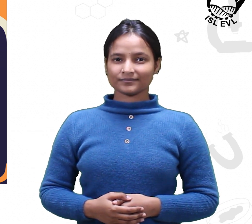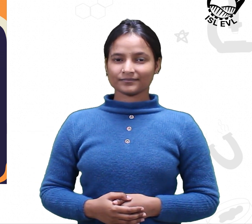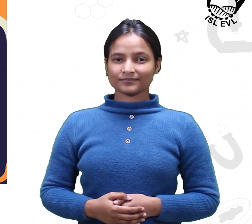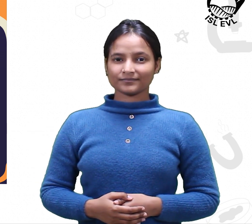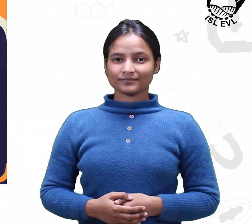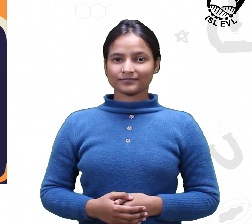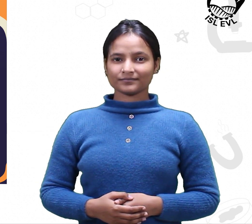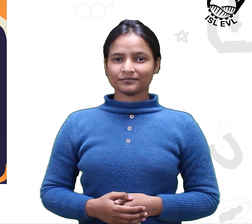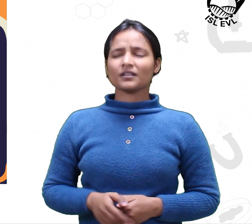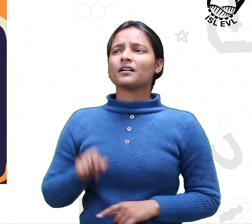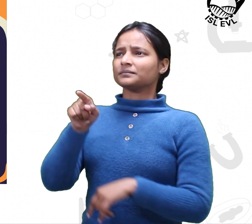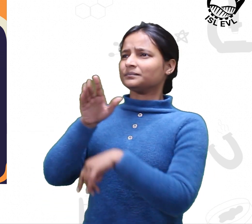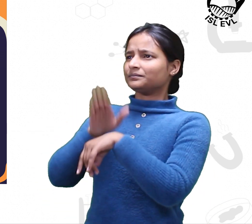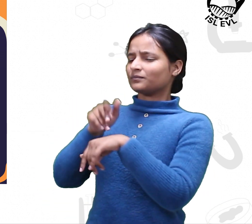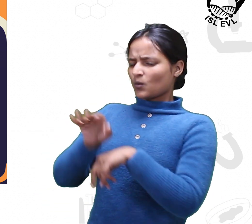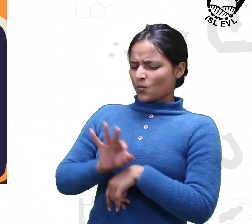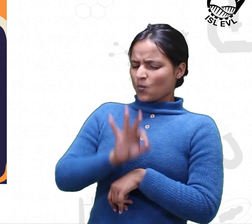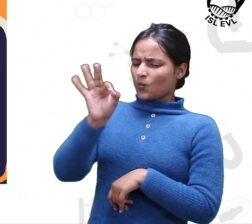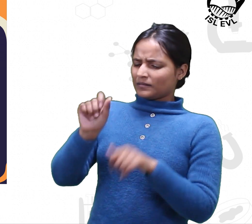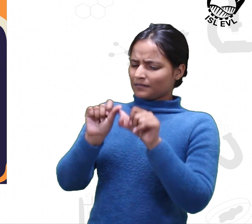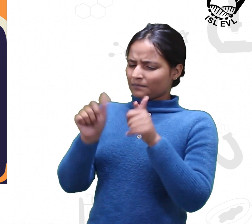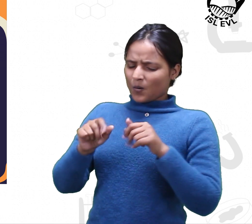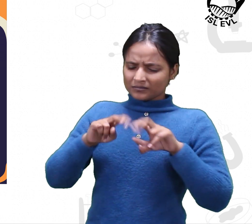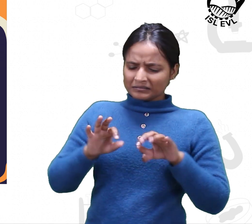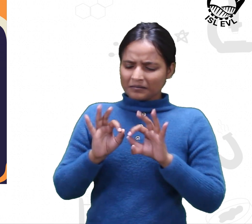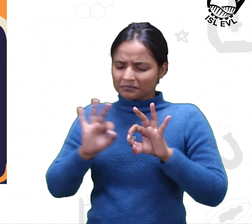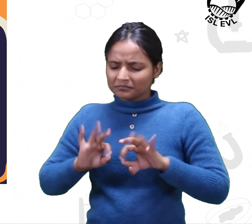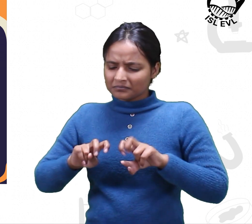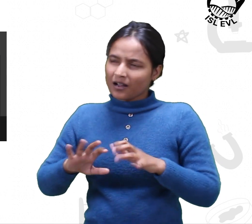How did you decide to choose Drosophila as a model for sleep?